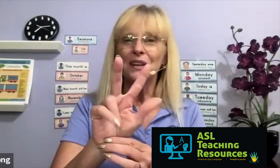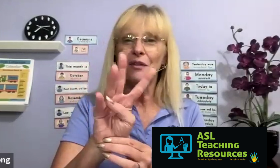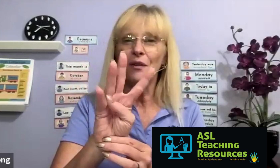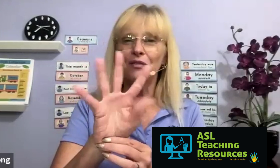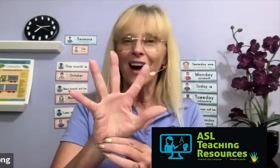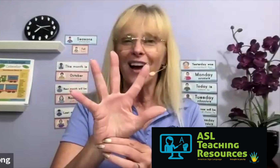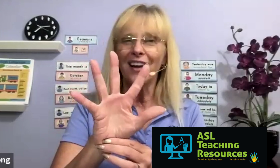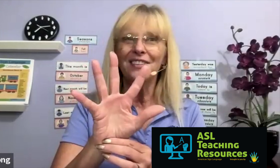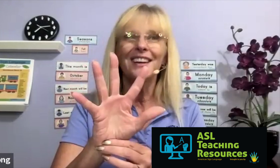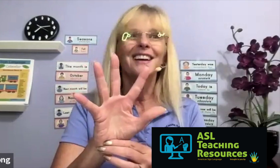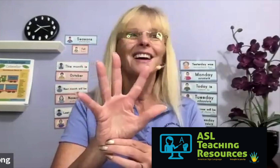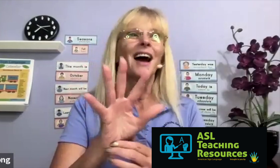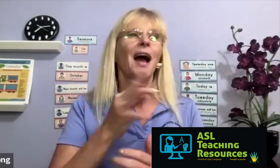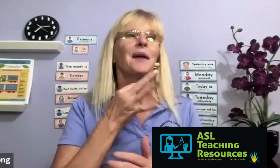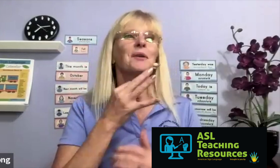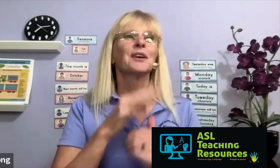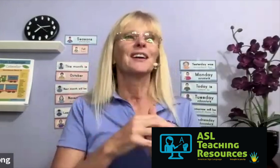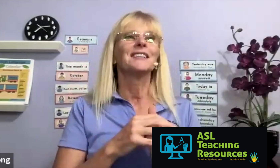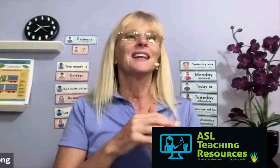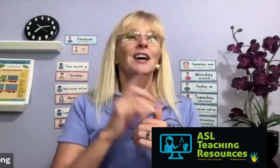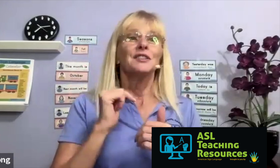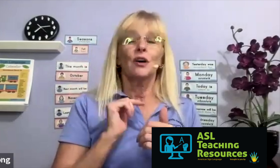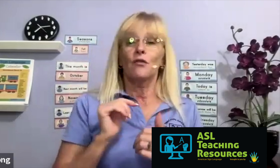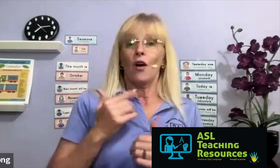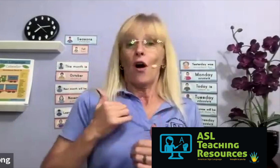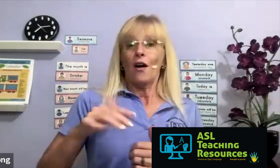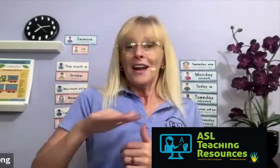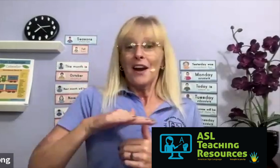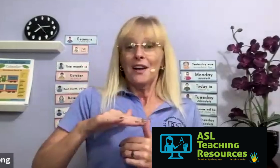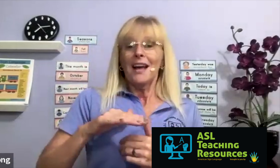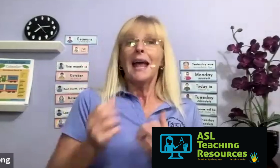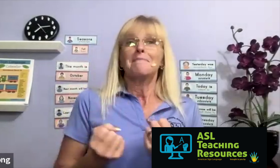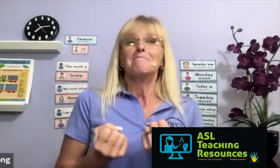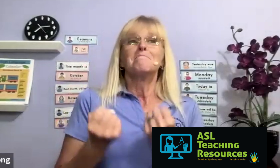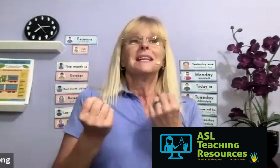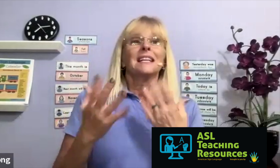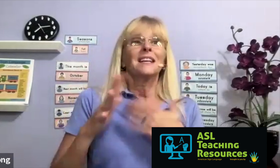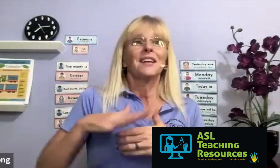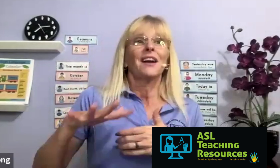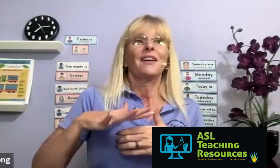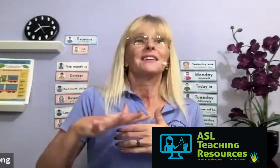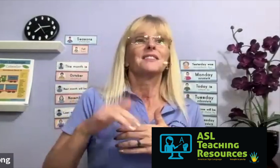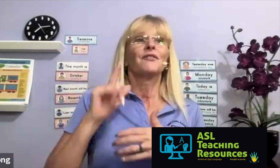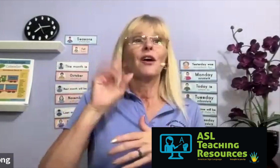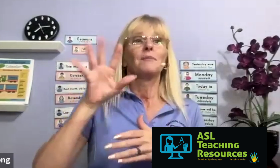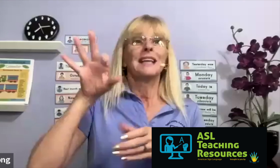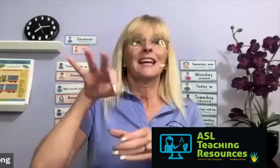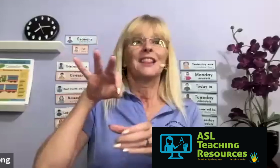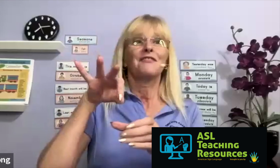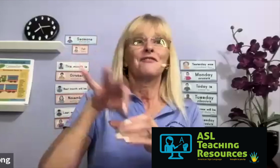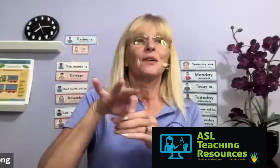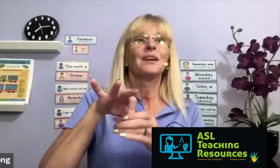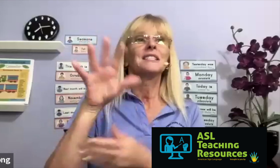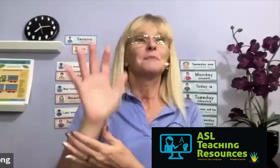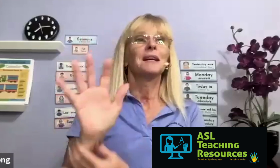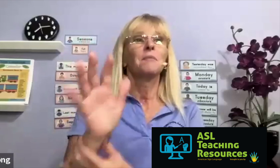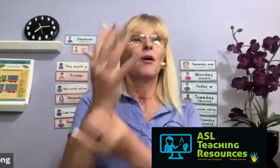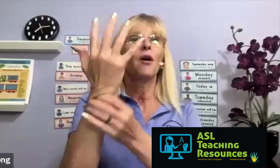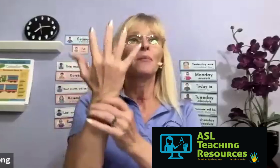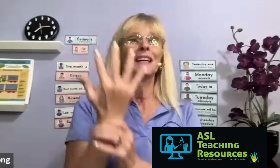4, 5. I am curious. So for our area and many of the areas from taking the vote, it's been palm